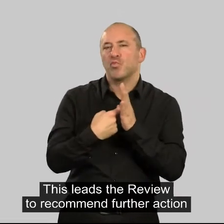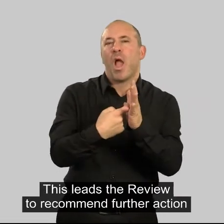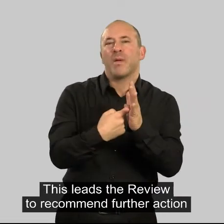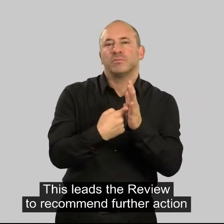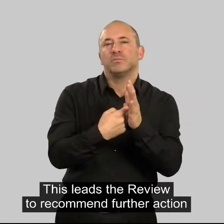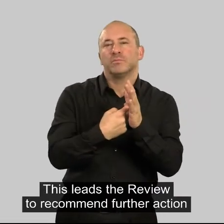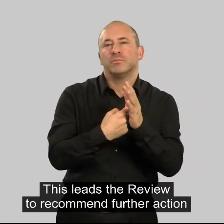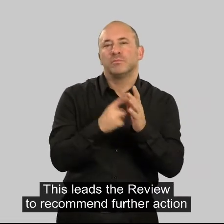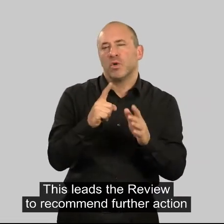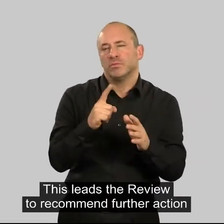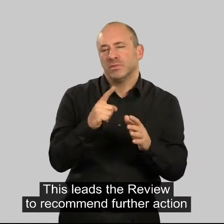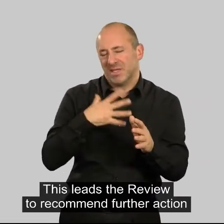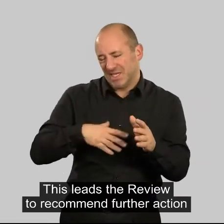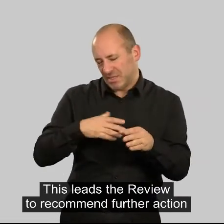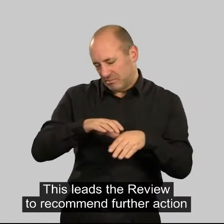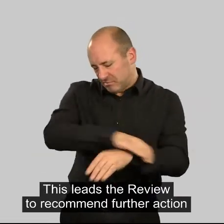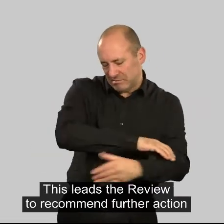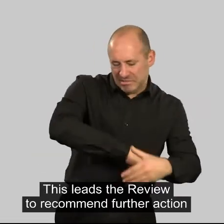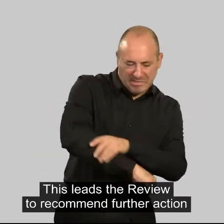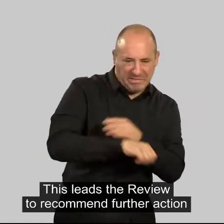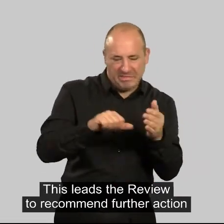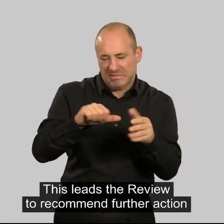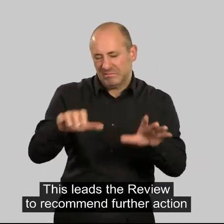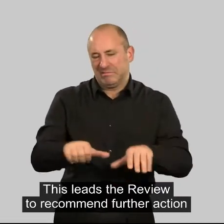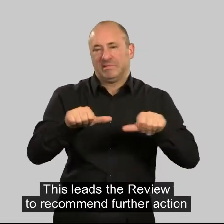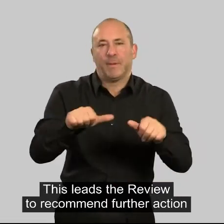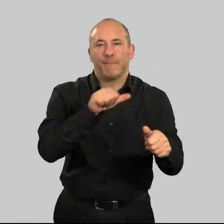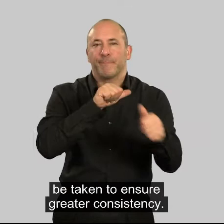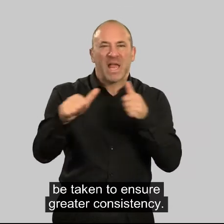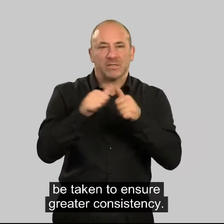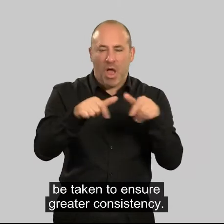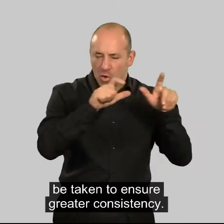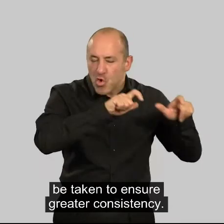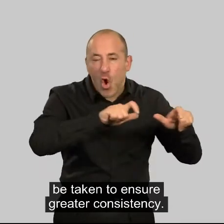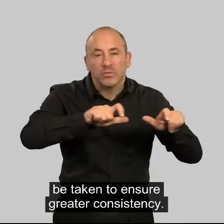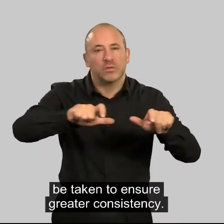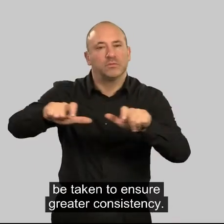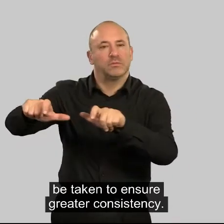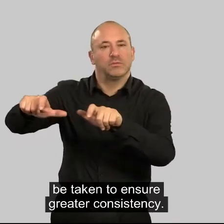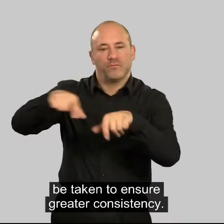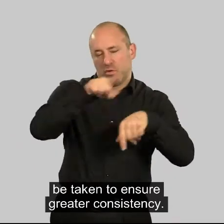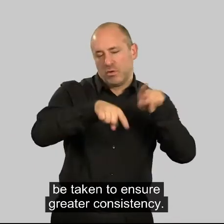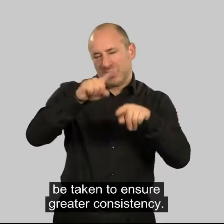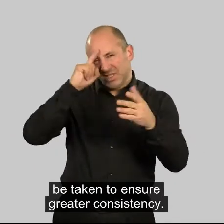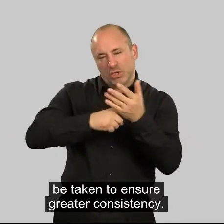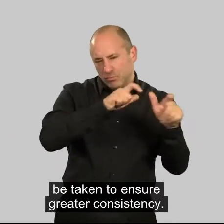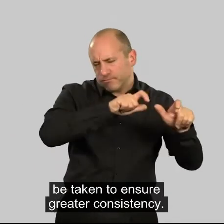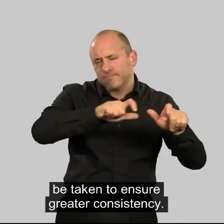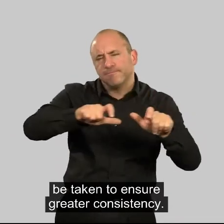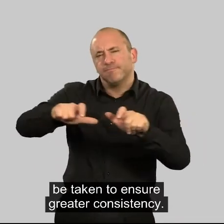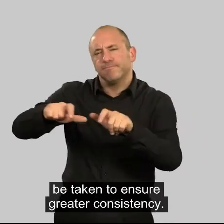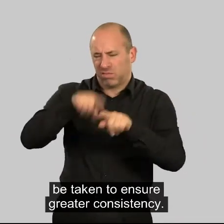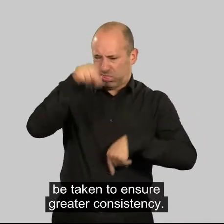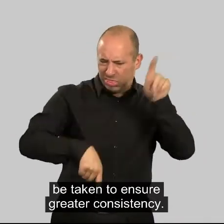This leads the review to recommend further action be taken to ensure greater consistency.